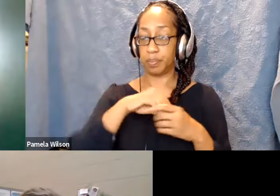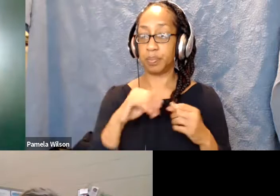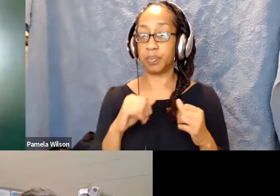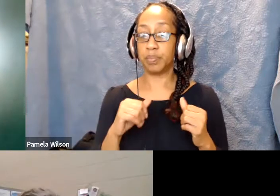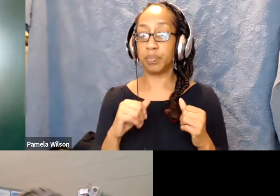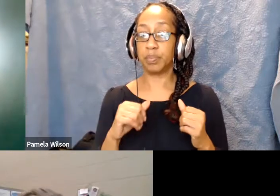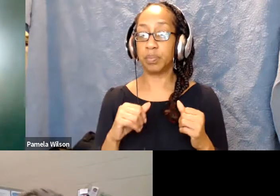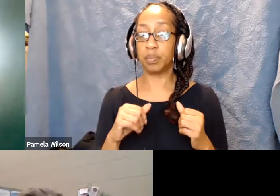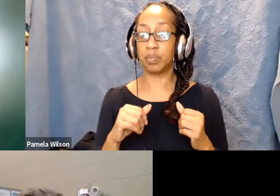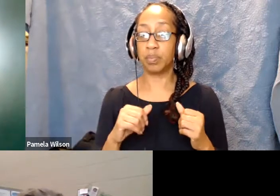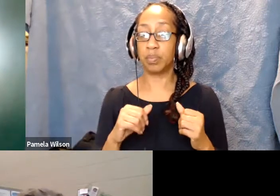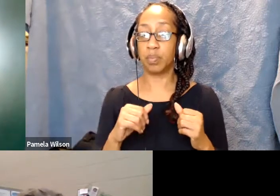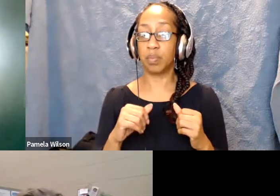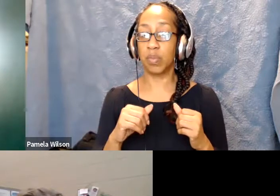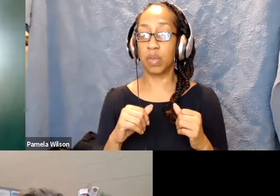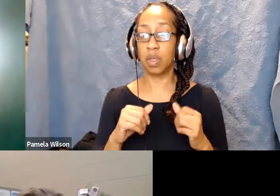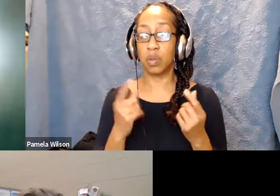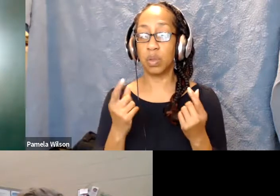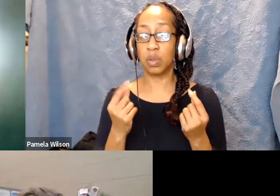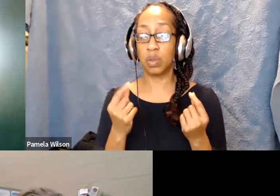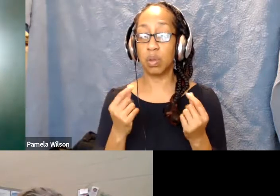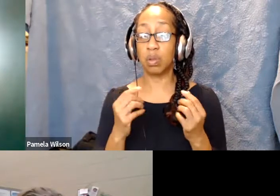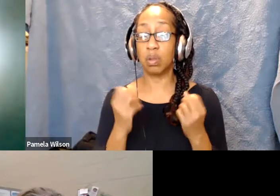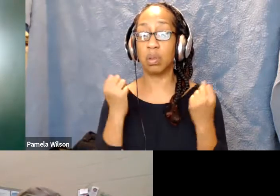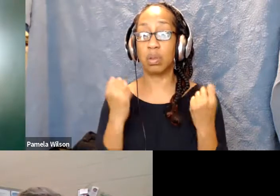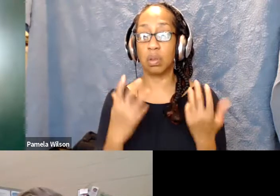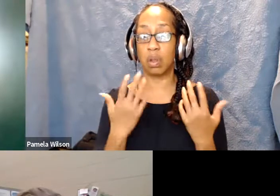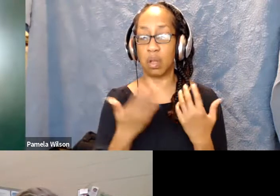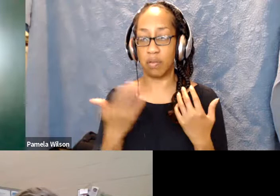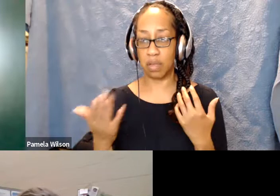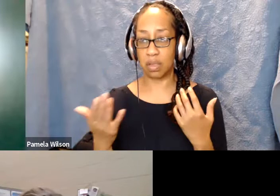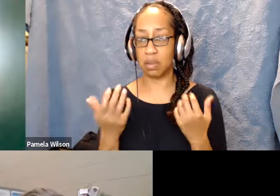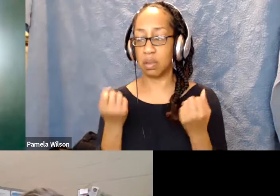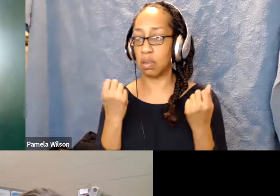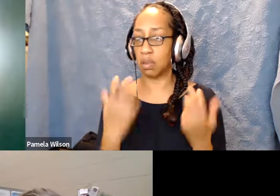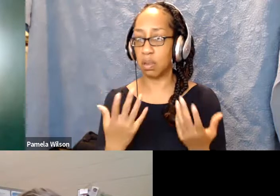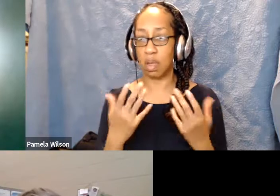do a lot of things that a